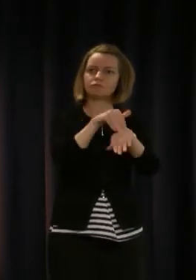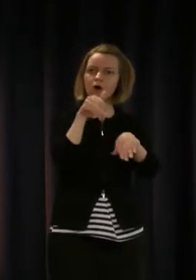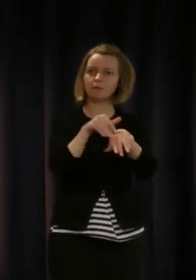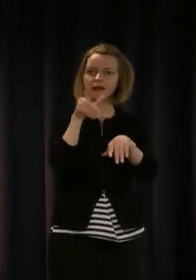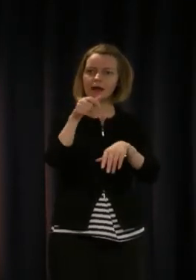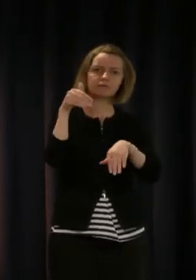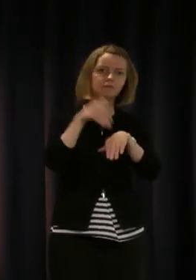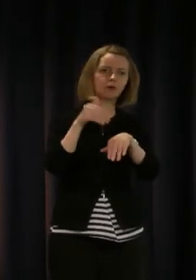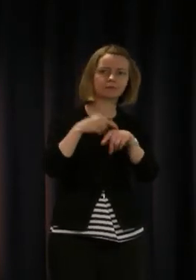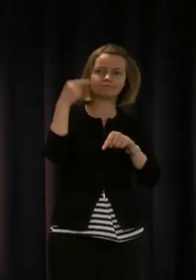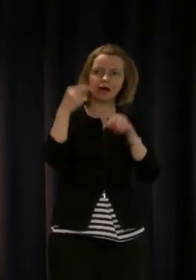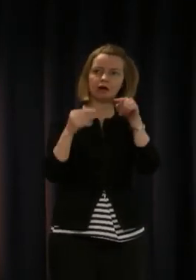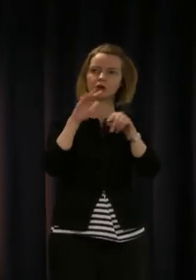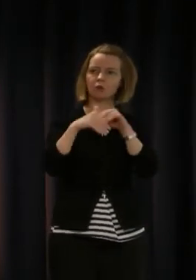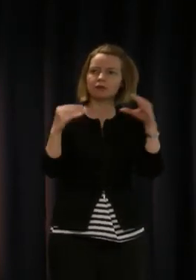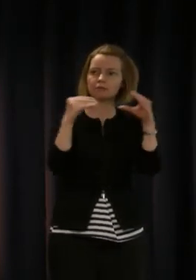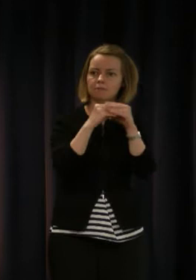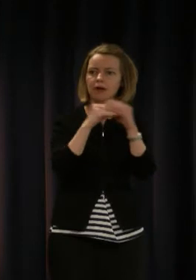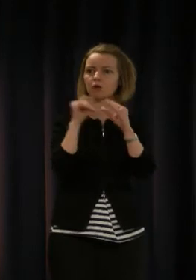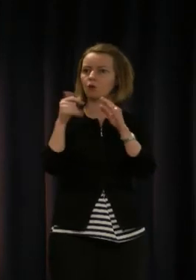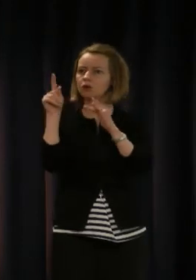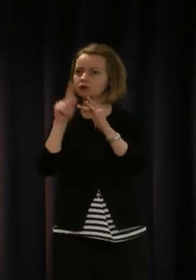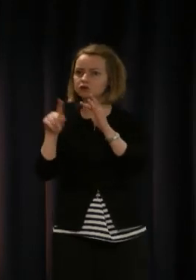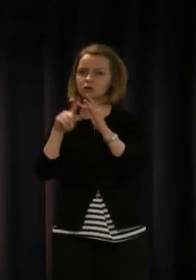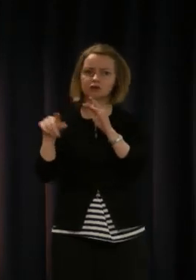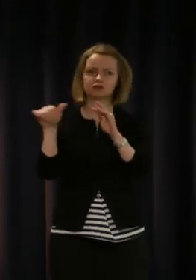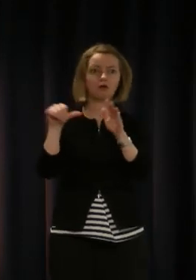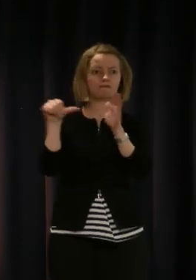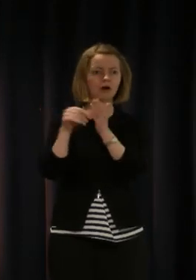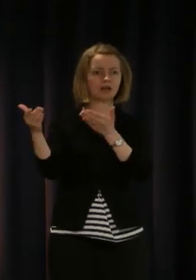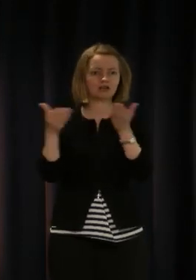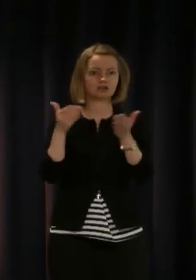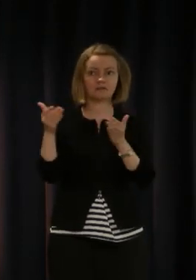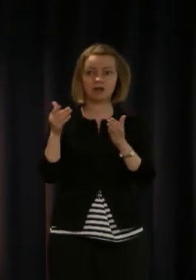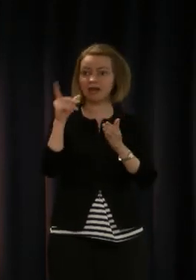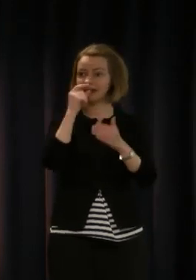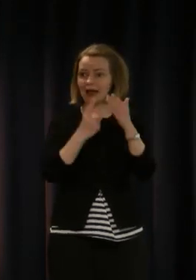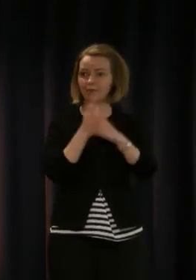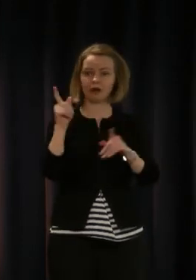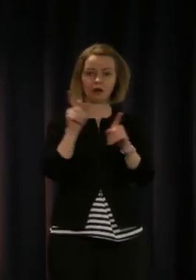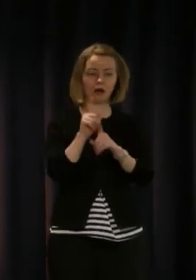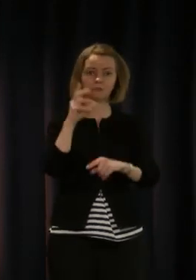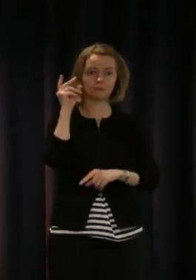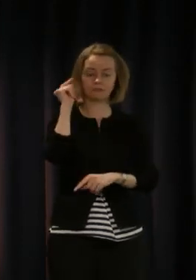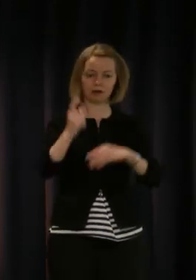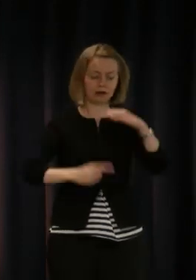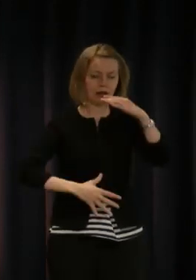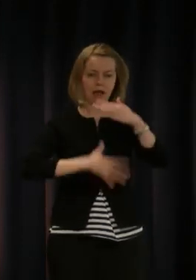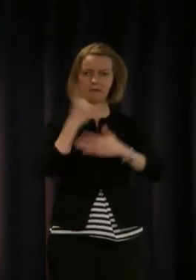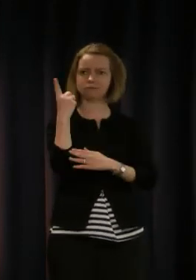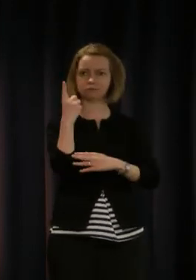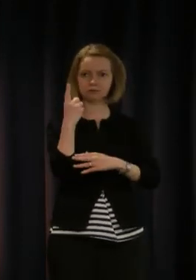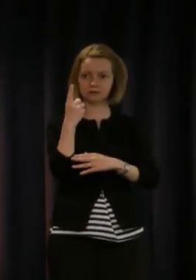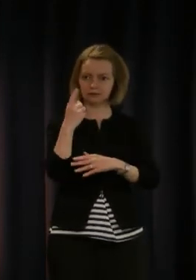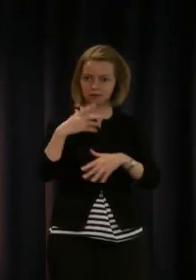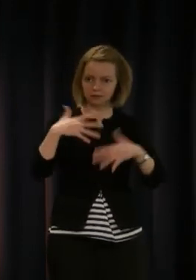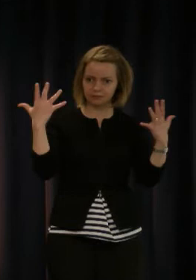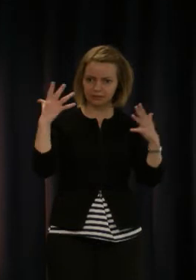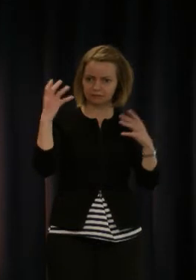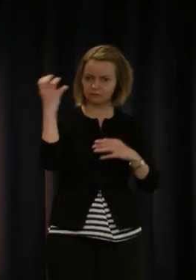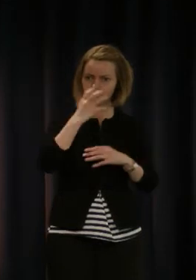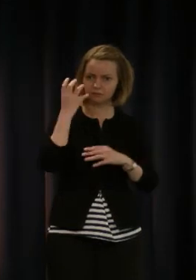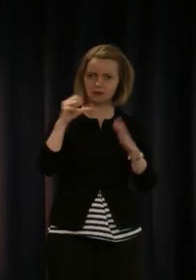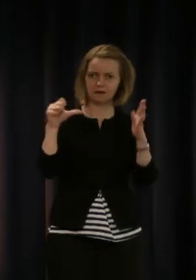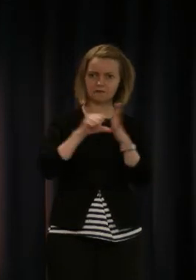another type of financial service provider. And these things can happen suddenly, and in some cases can have quite dramatic